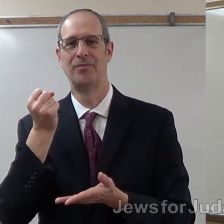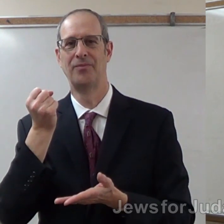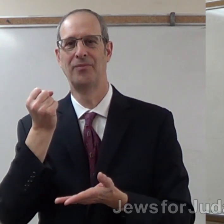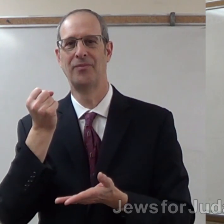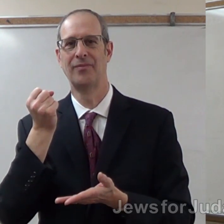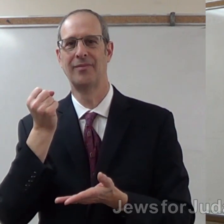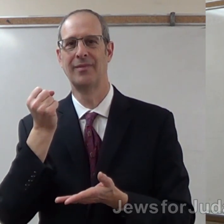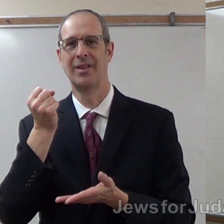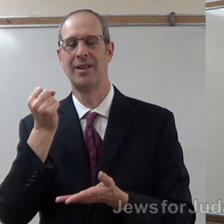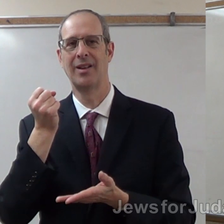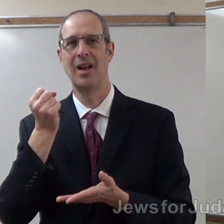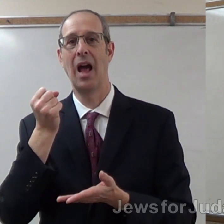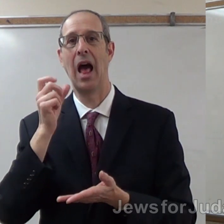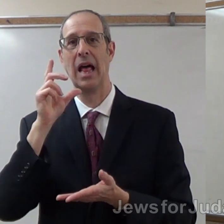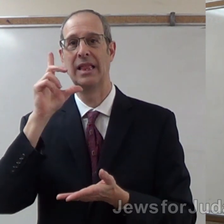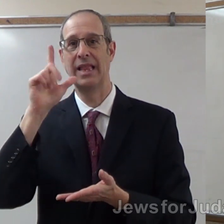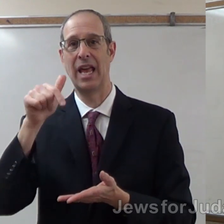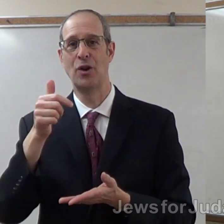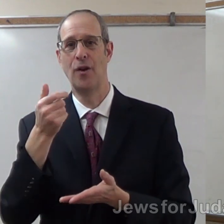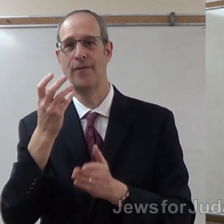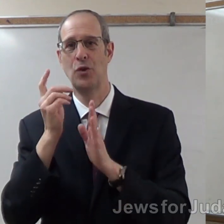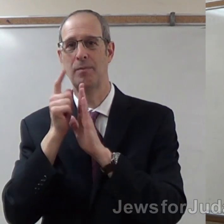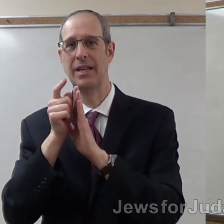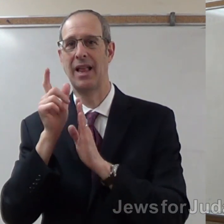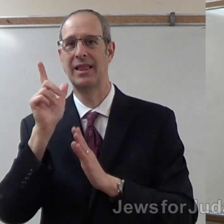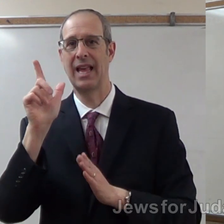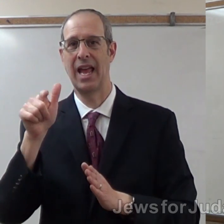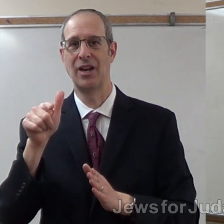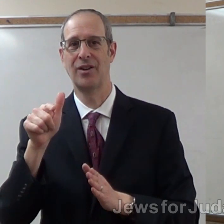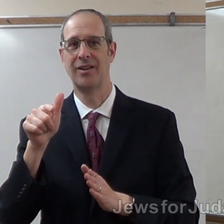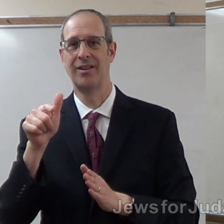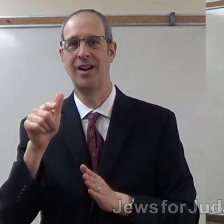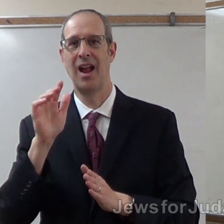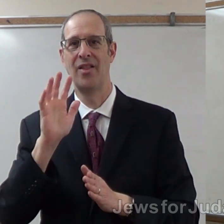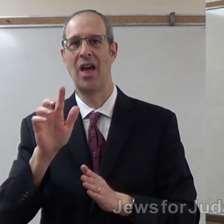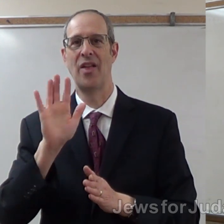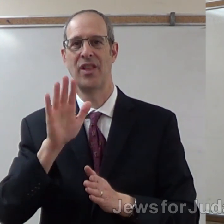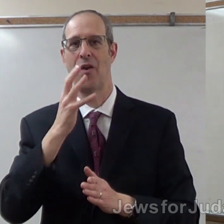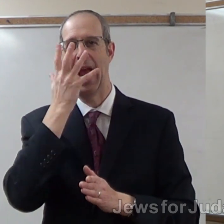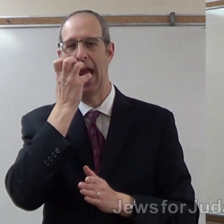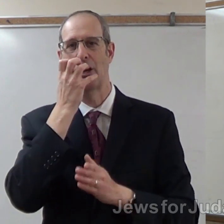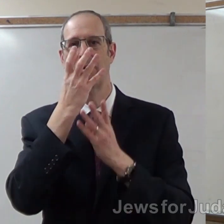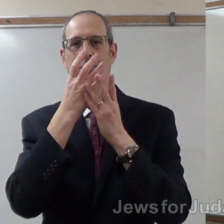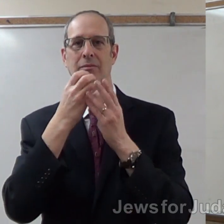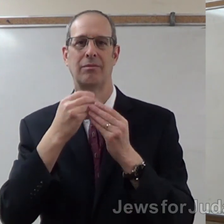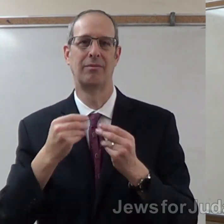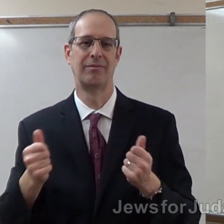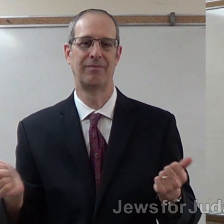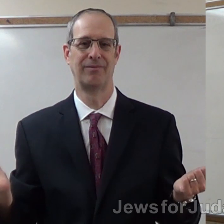And they would find that after a few minutes, they weren't so angry anymore.